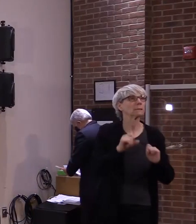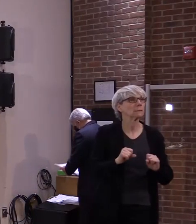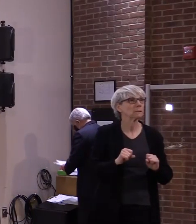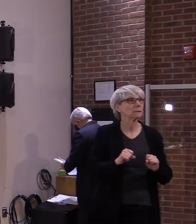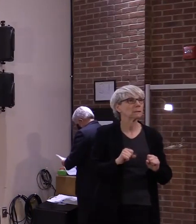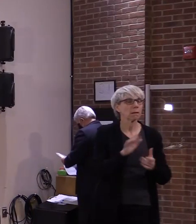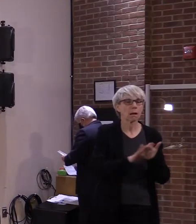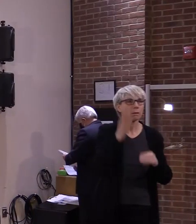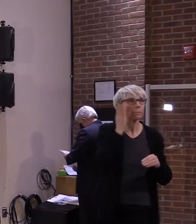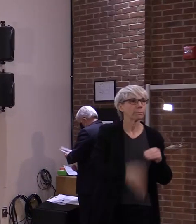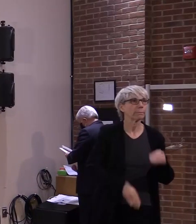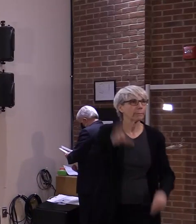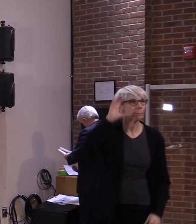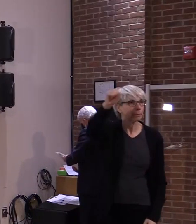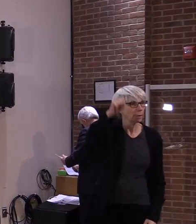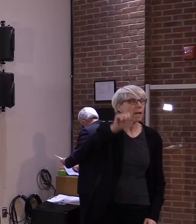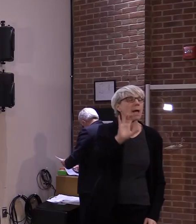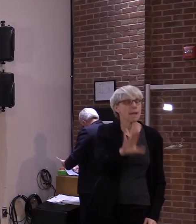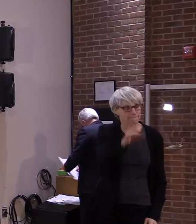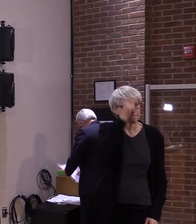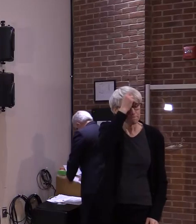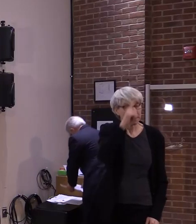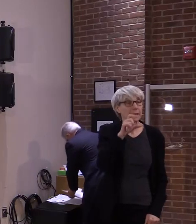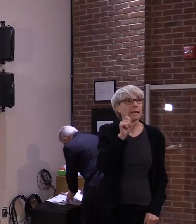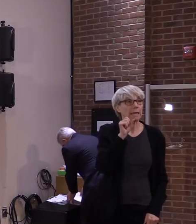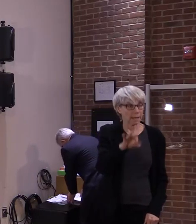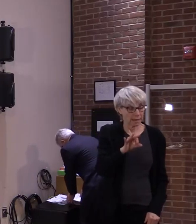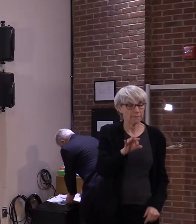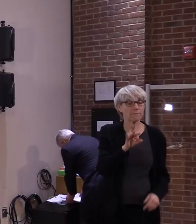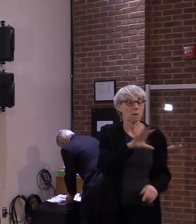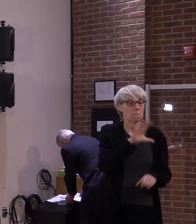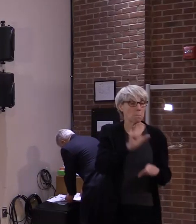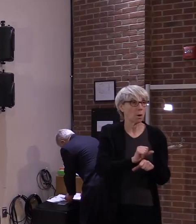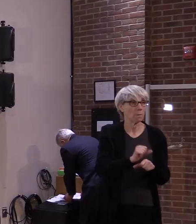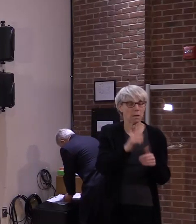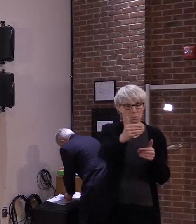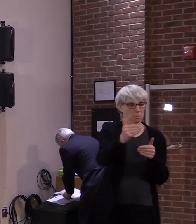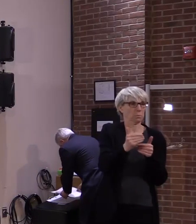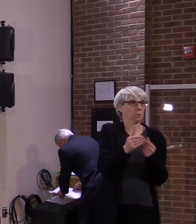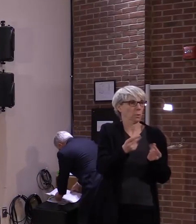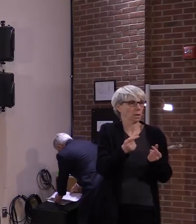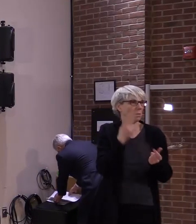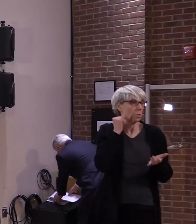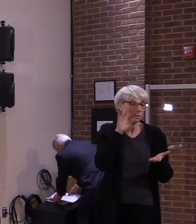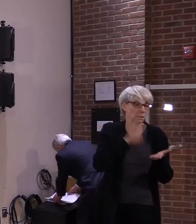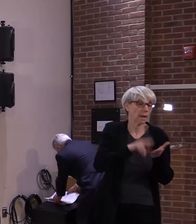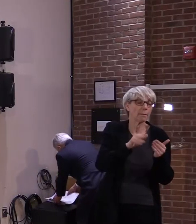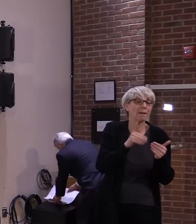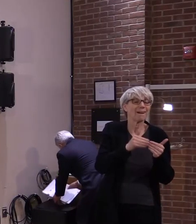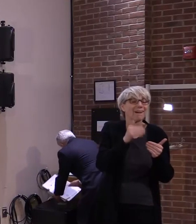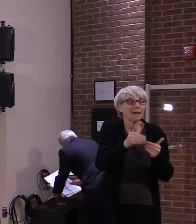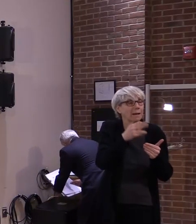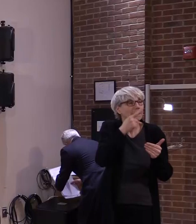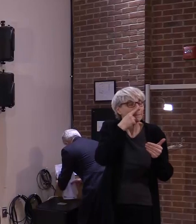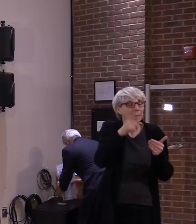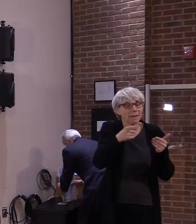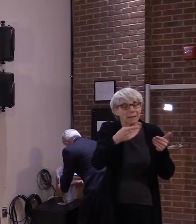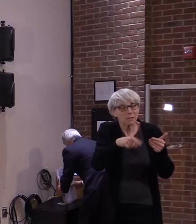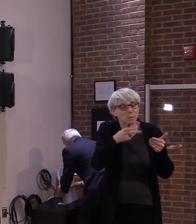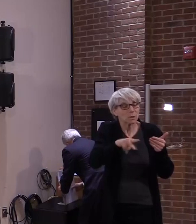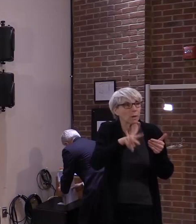worlds, appointments are readily available and students can get vaccinated in a timely way while they're